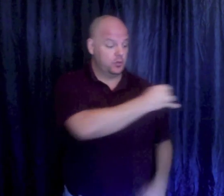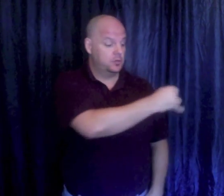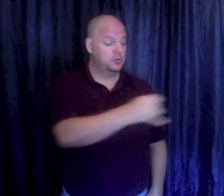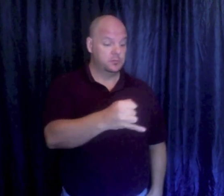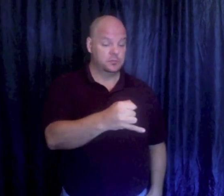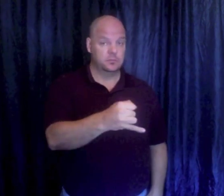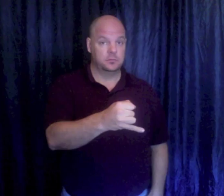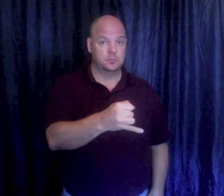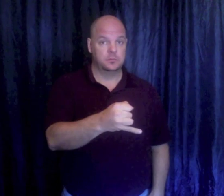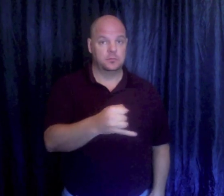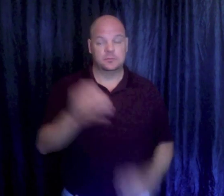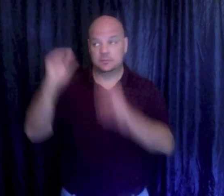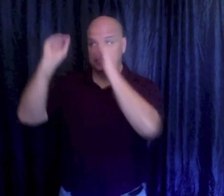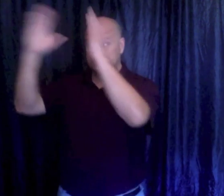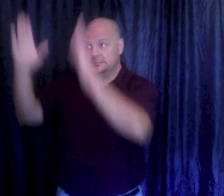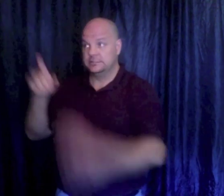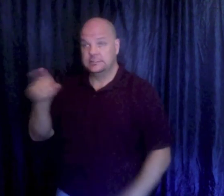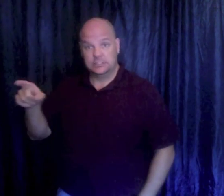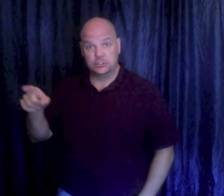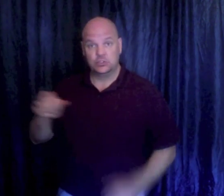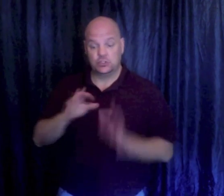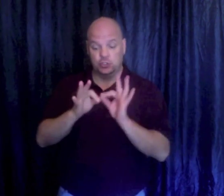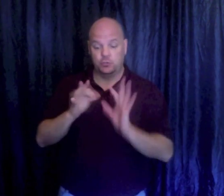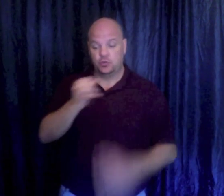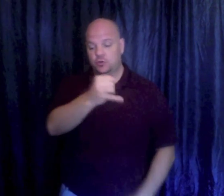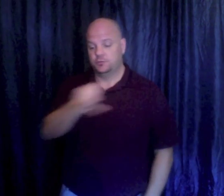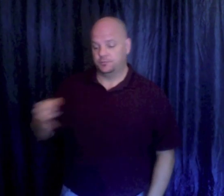it between the classroom teacher and the interpreter?